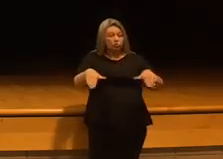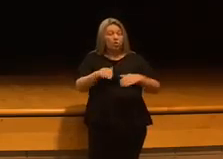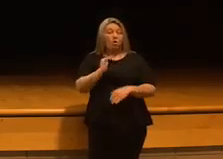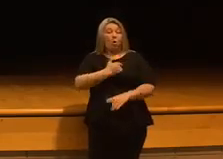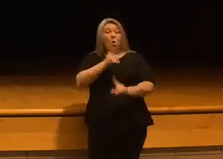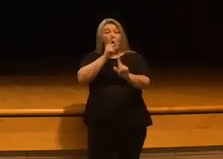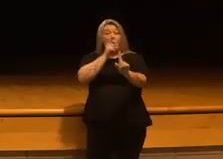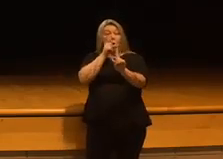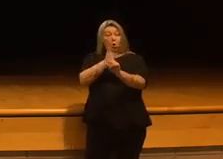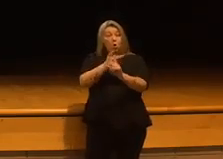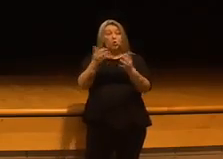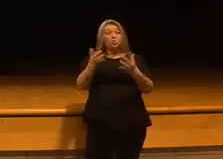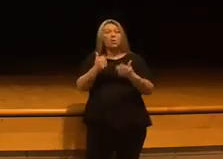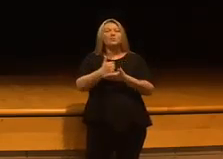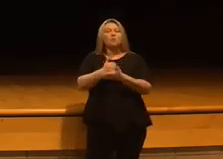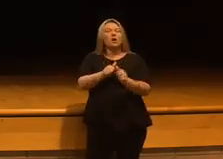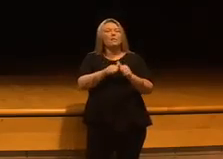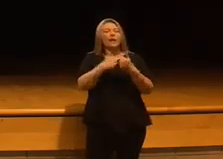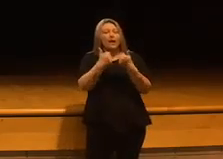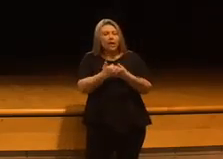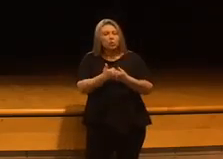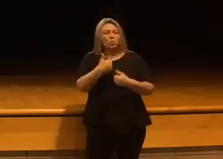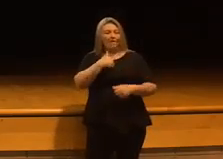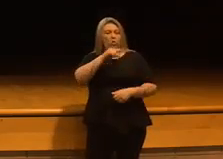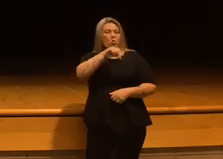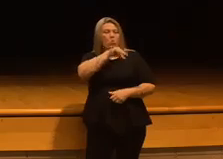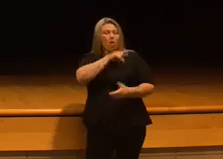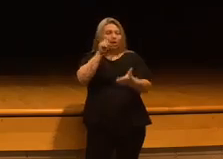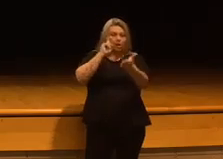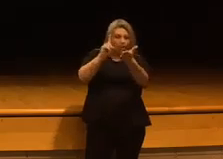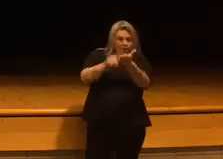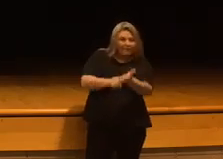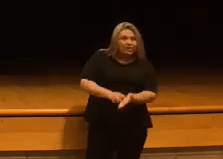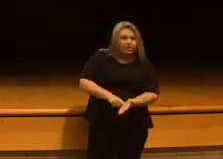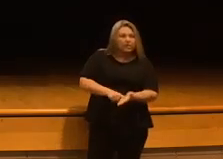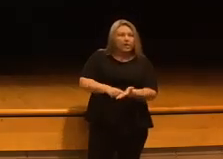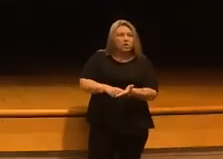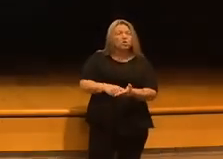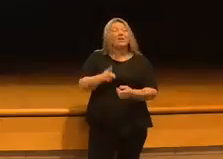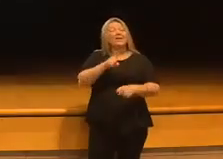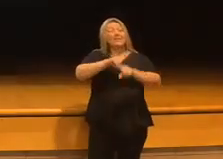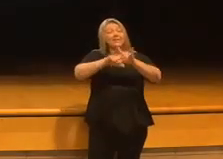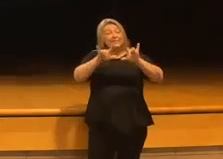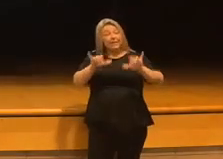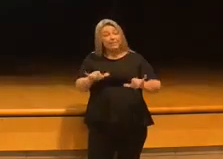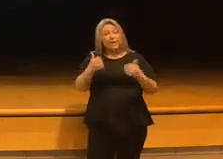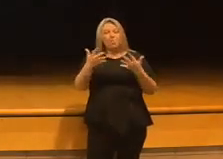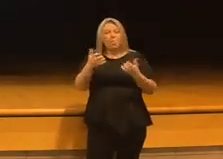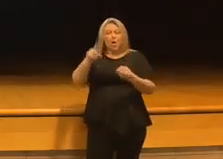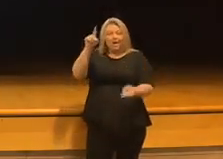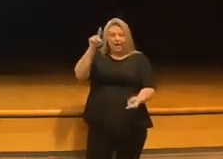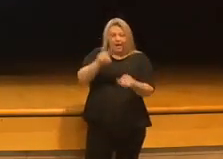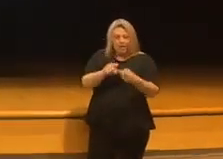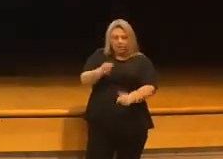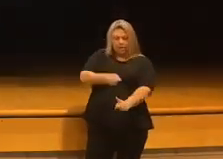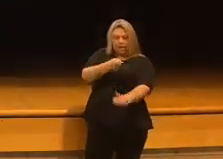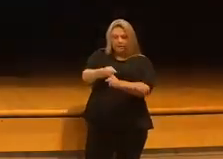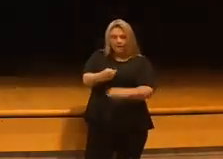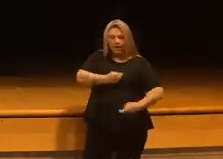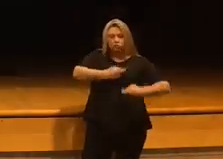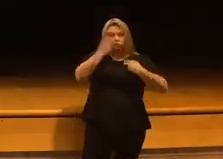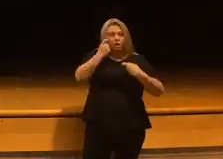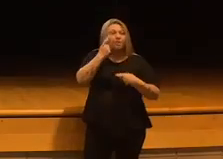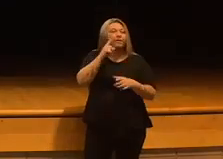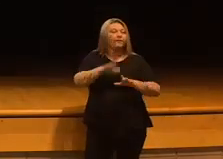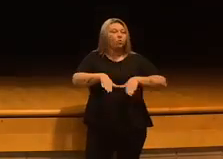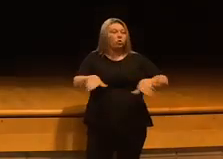is to help local agencies conduct high-quality investigations while minimizing the impact of children in terms of